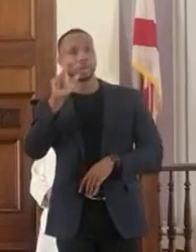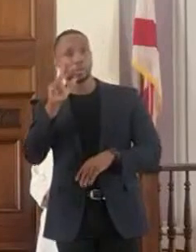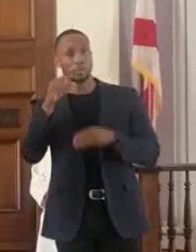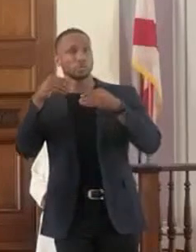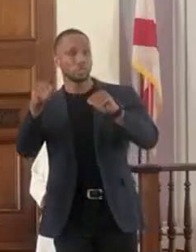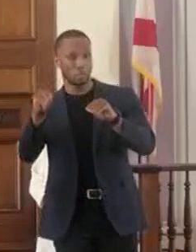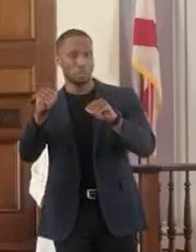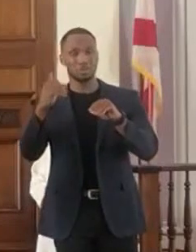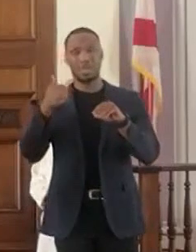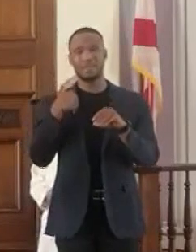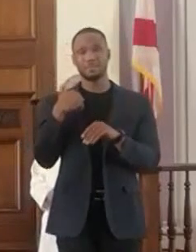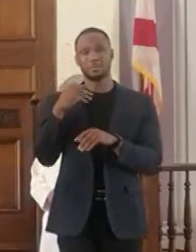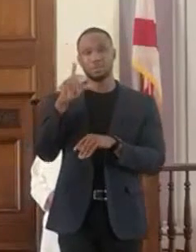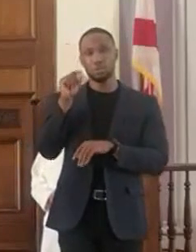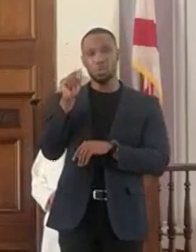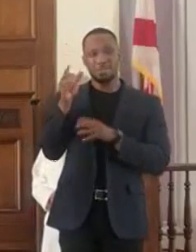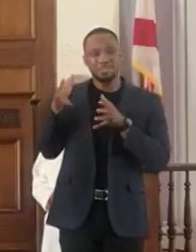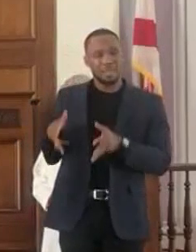about 20 remaining